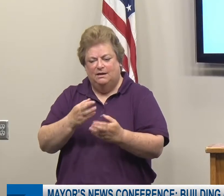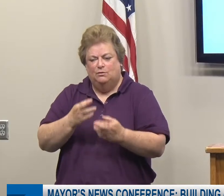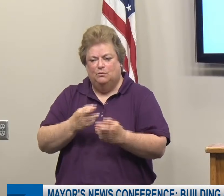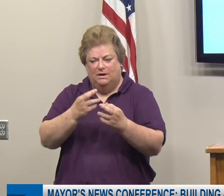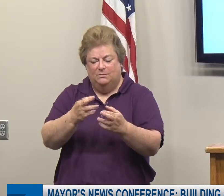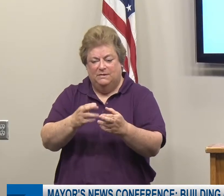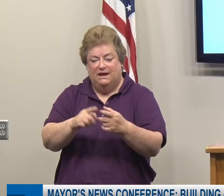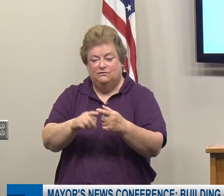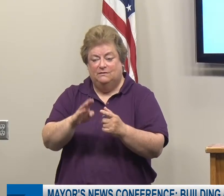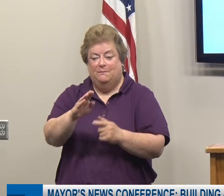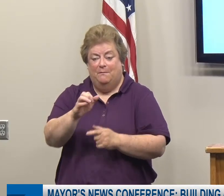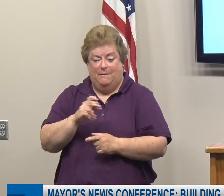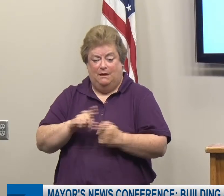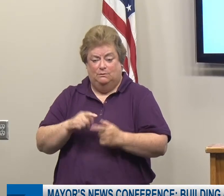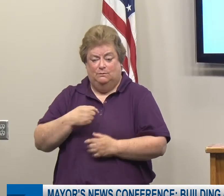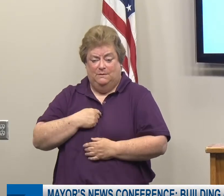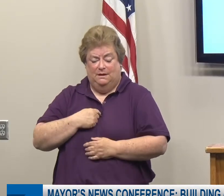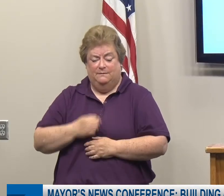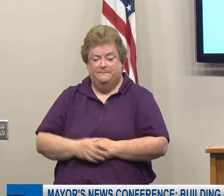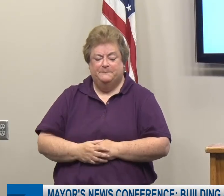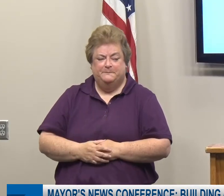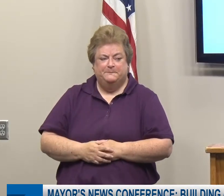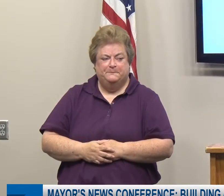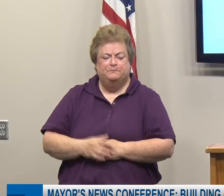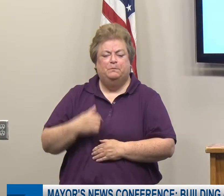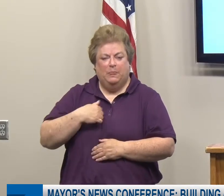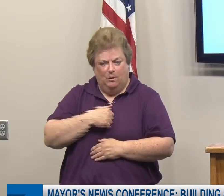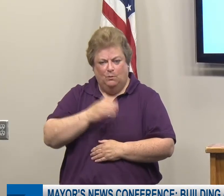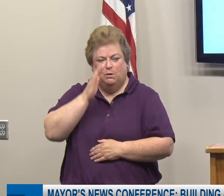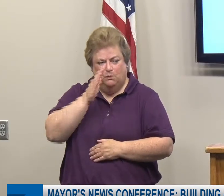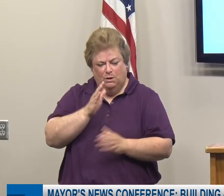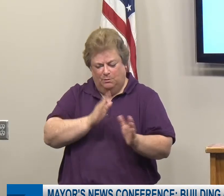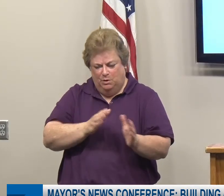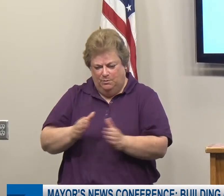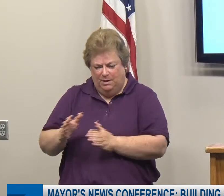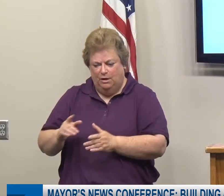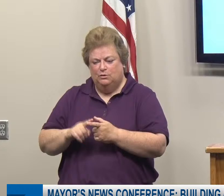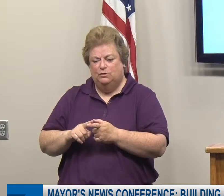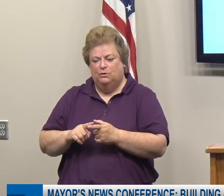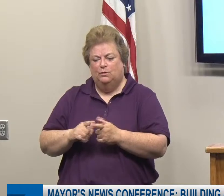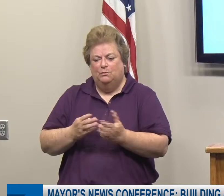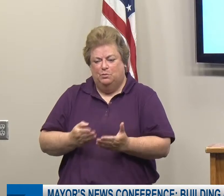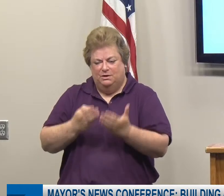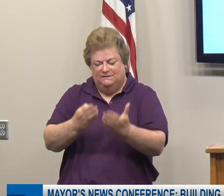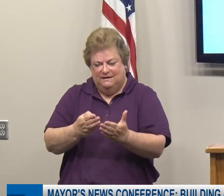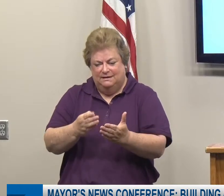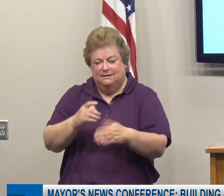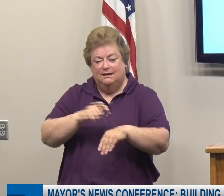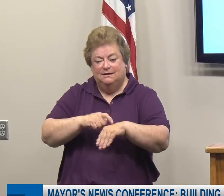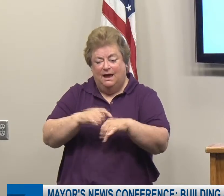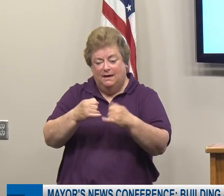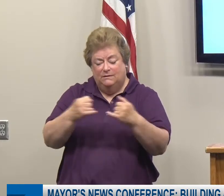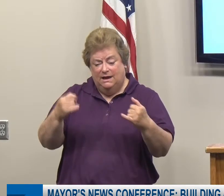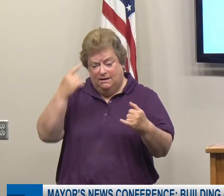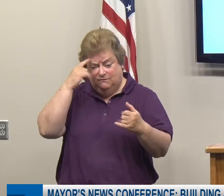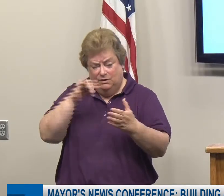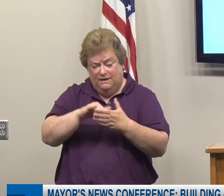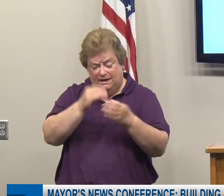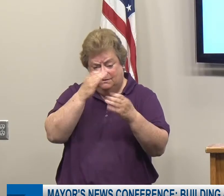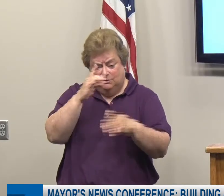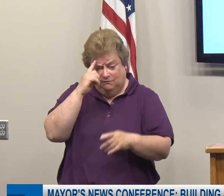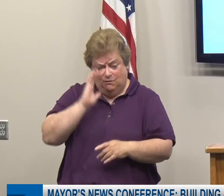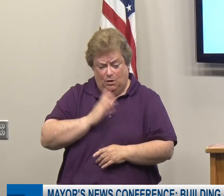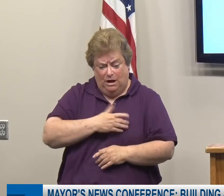back to me. We will be prepared to present a timeline of this information both to our